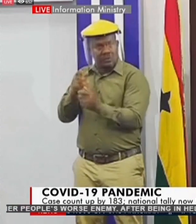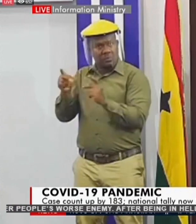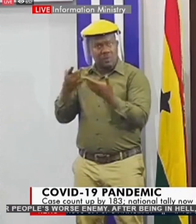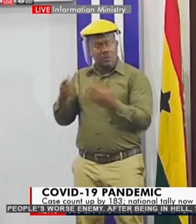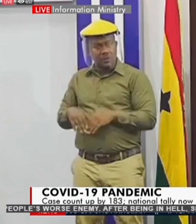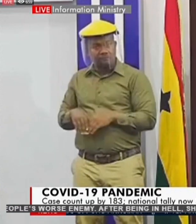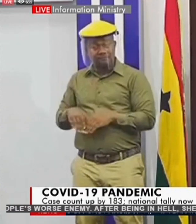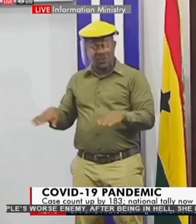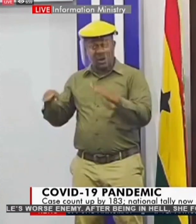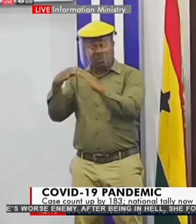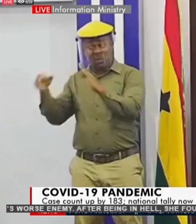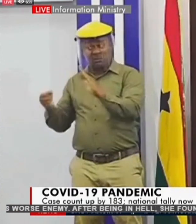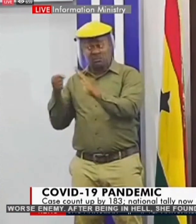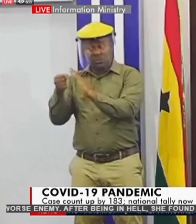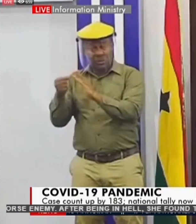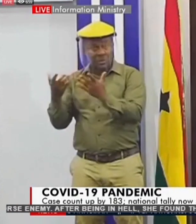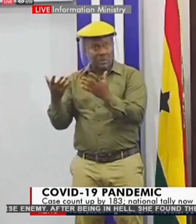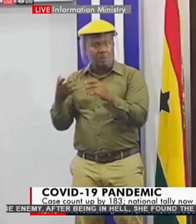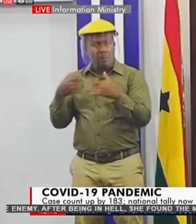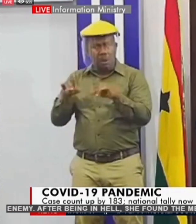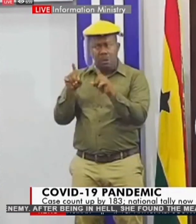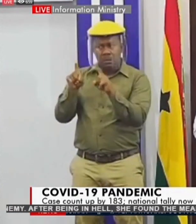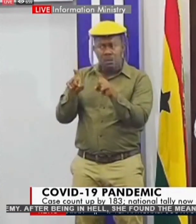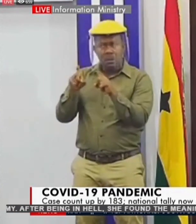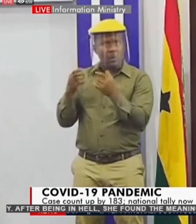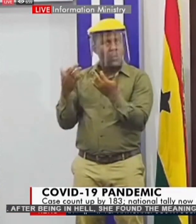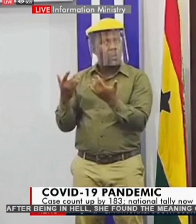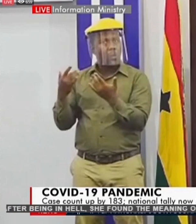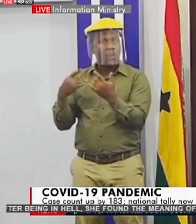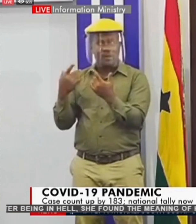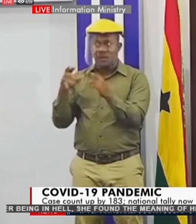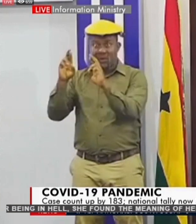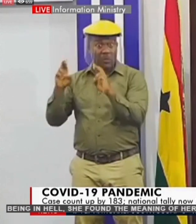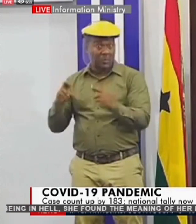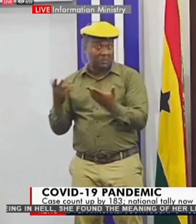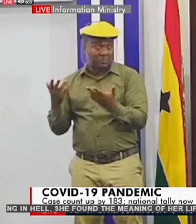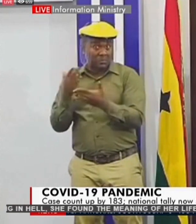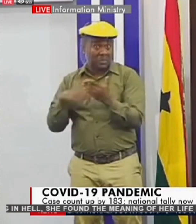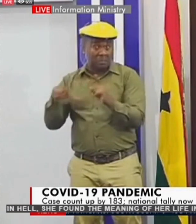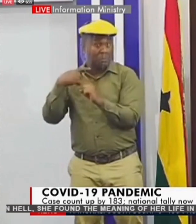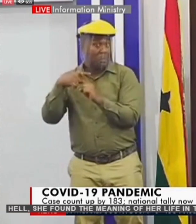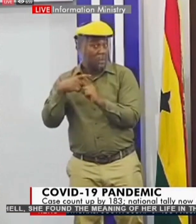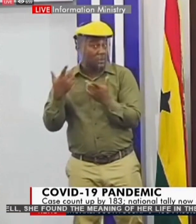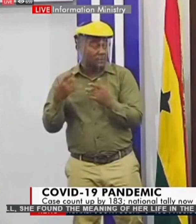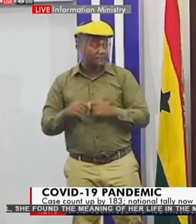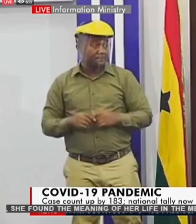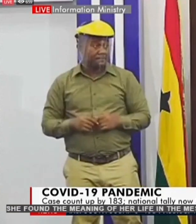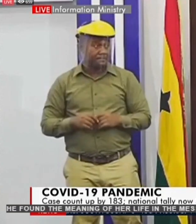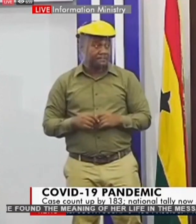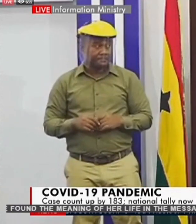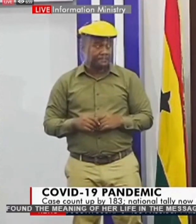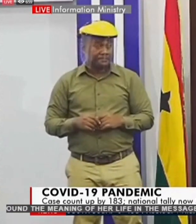quarantine, waiting testing or test results, those who were tested positive to